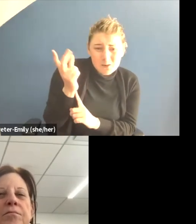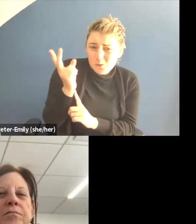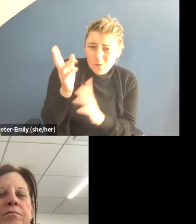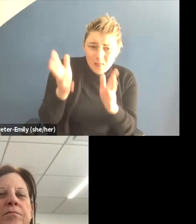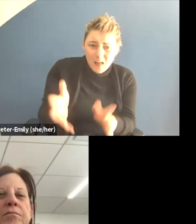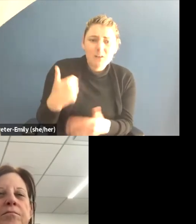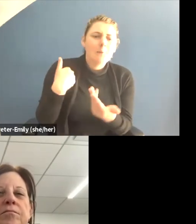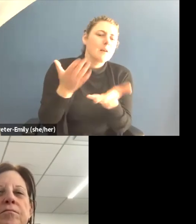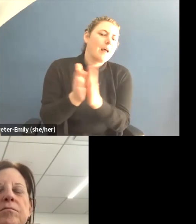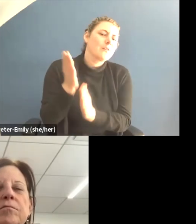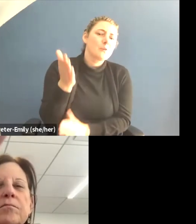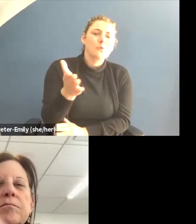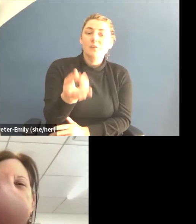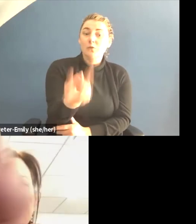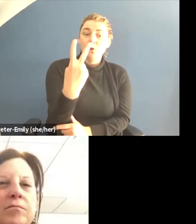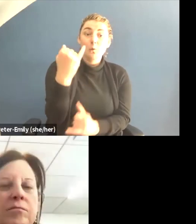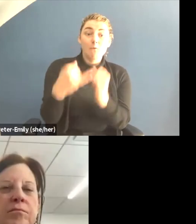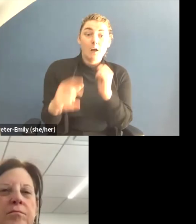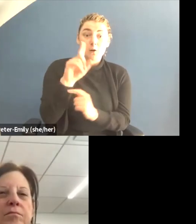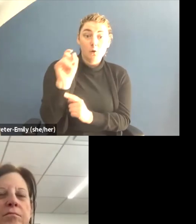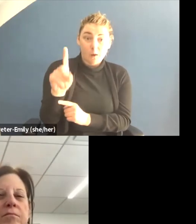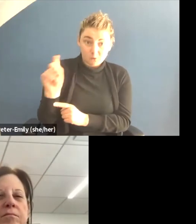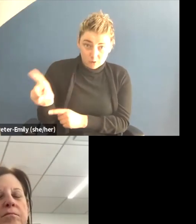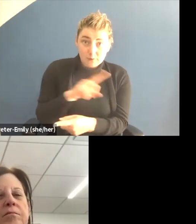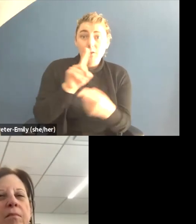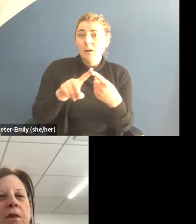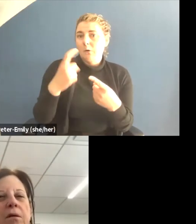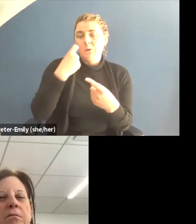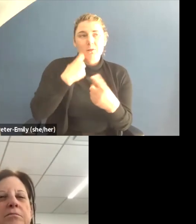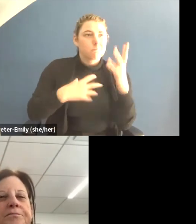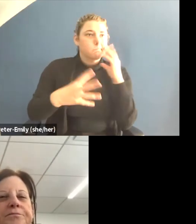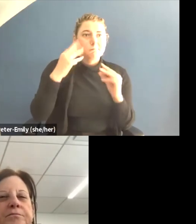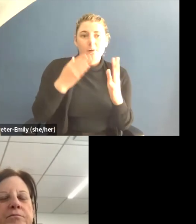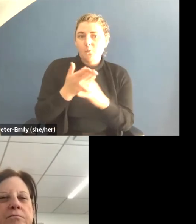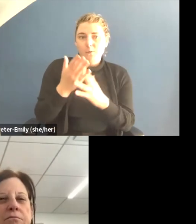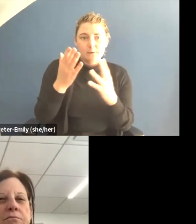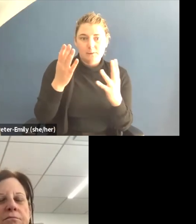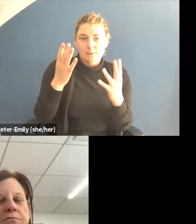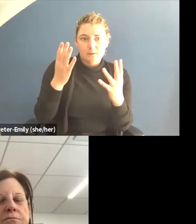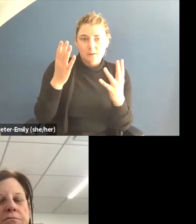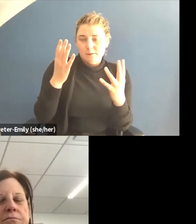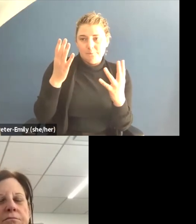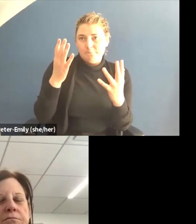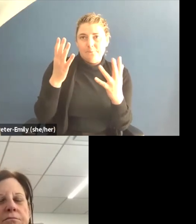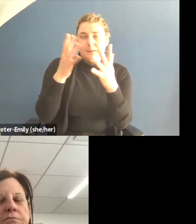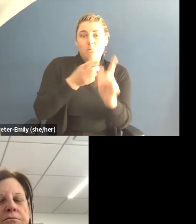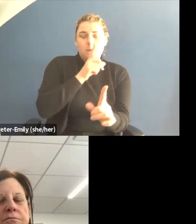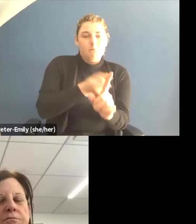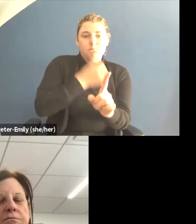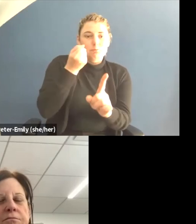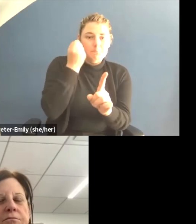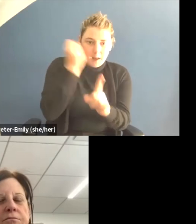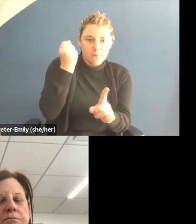want to ask you two final questions. You know, we've just gone through this extraordinary consequential moment,